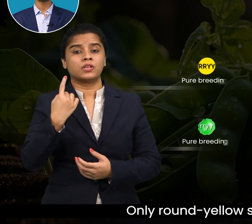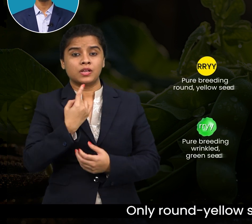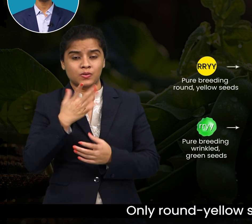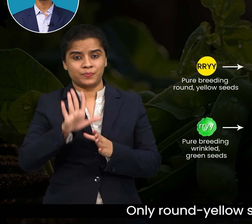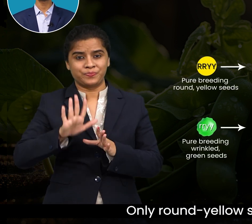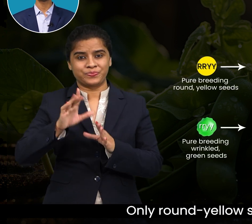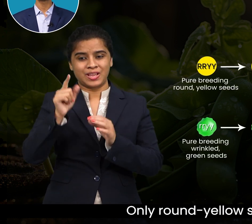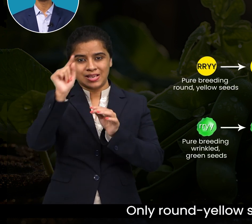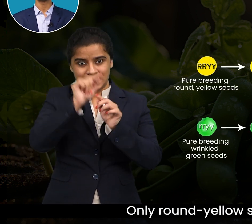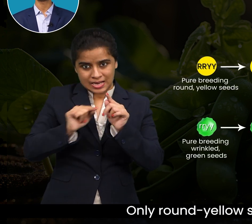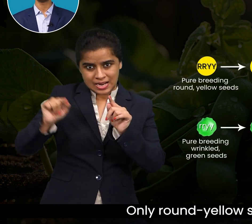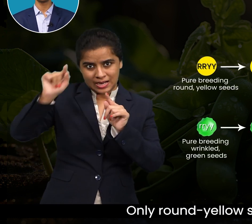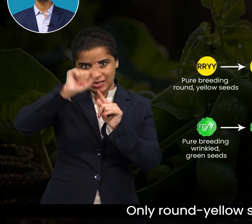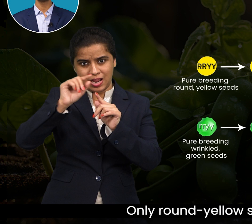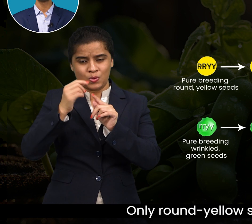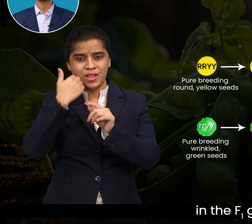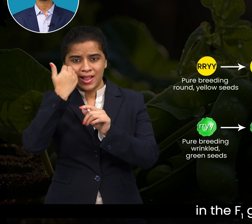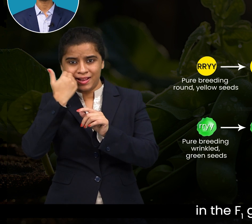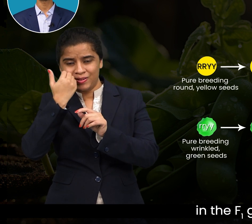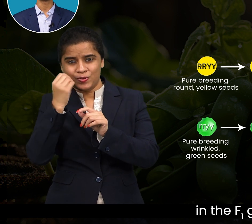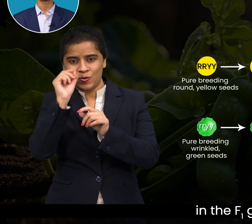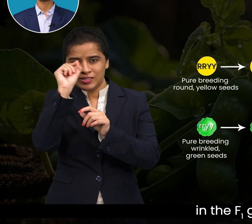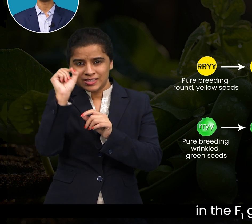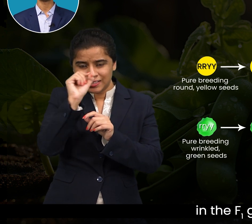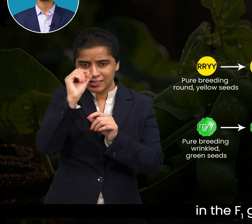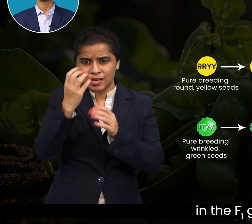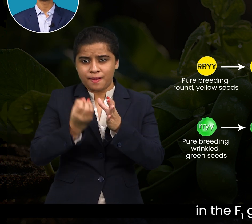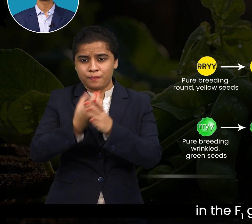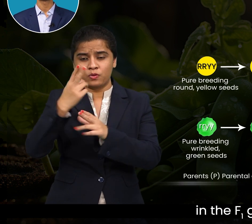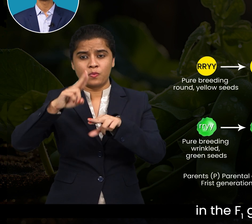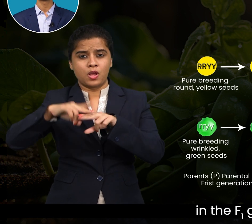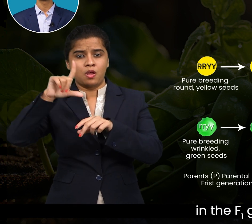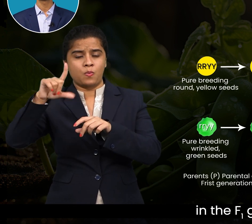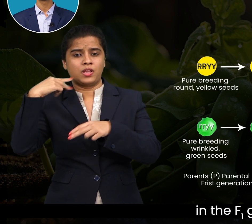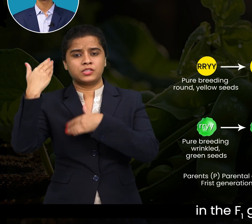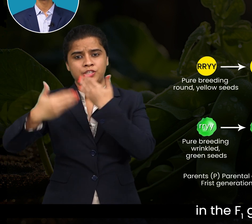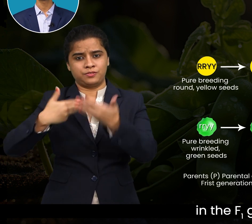Only round yellow seeds were produced in the F1 generation.